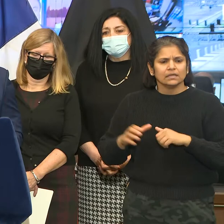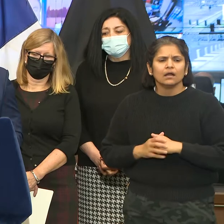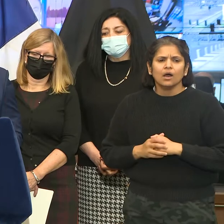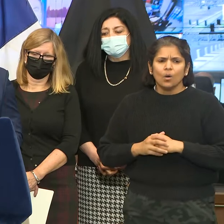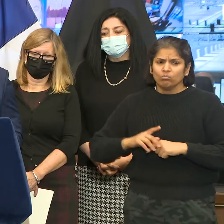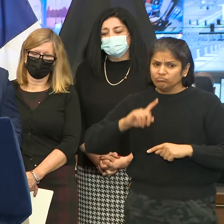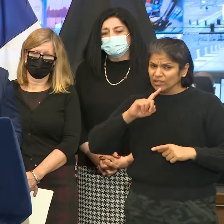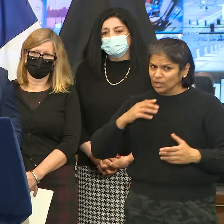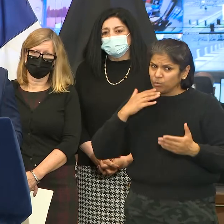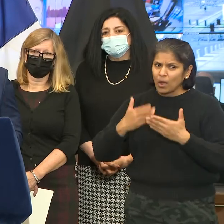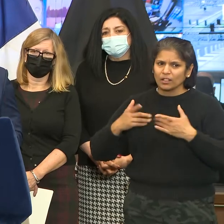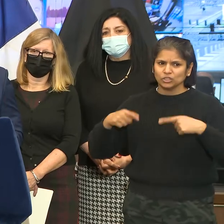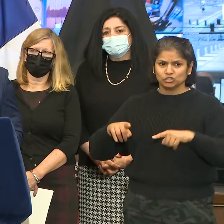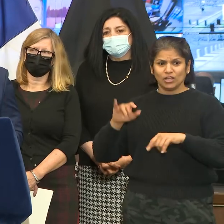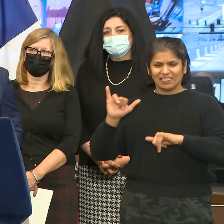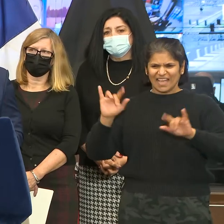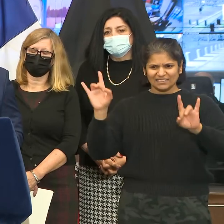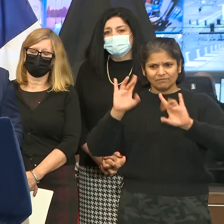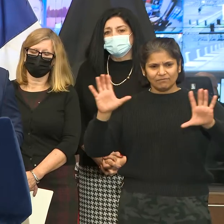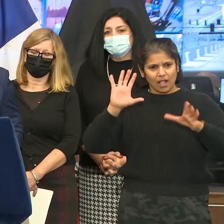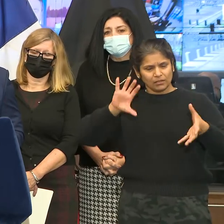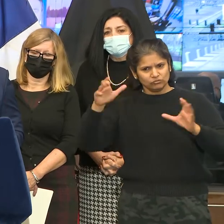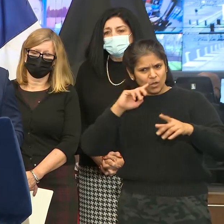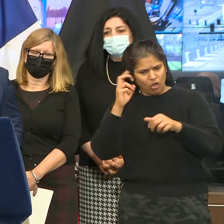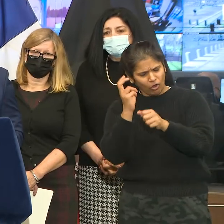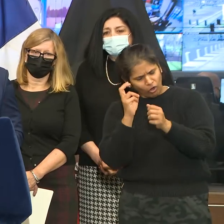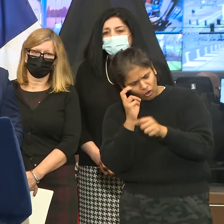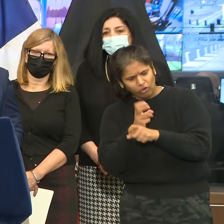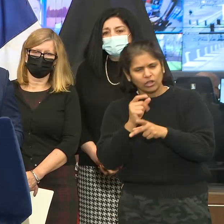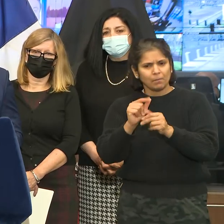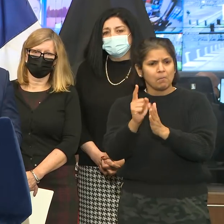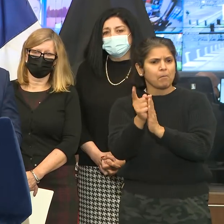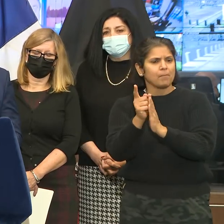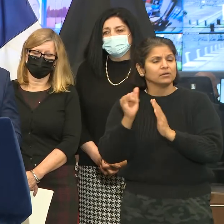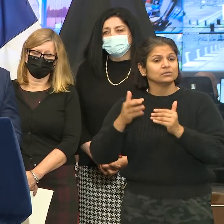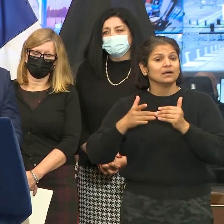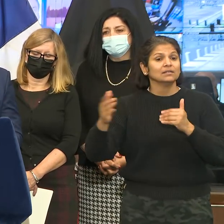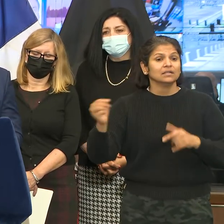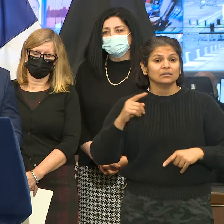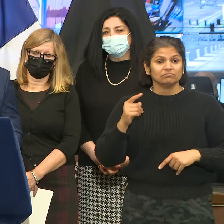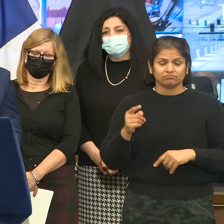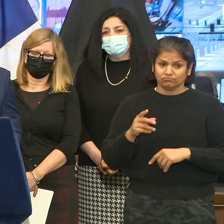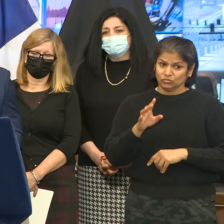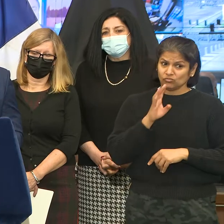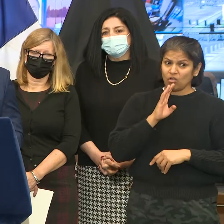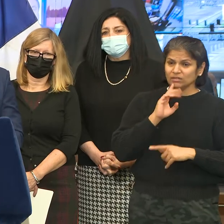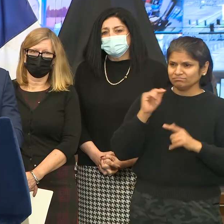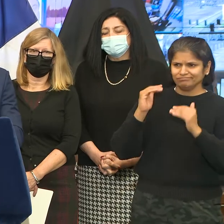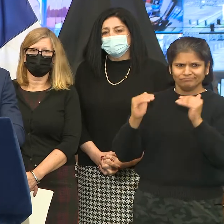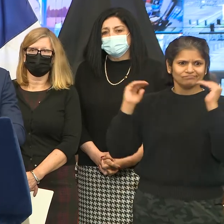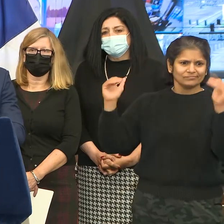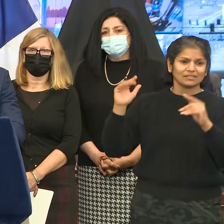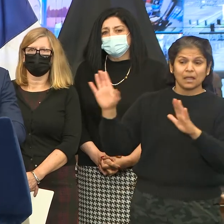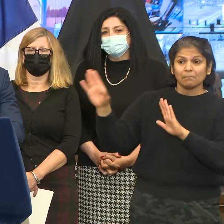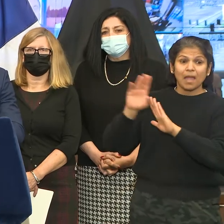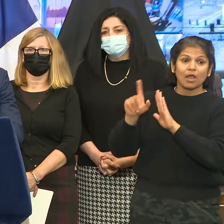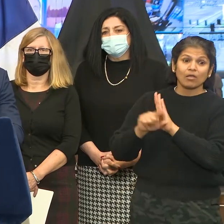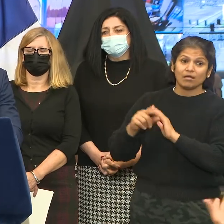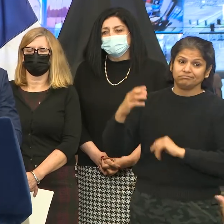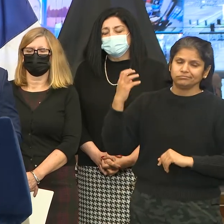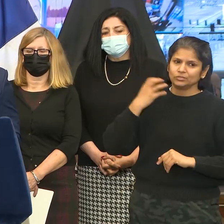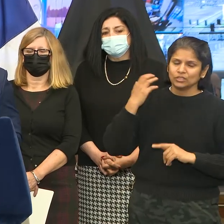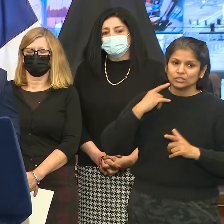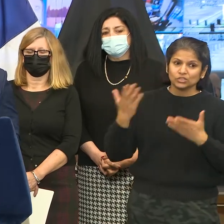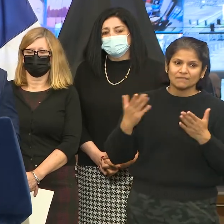And actually, that may be an understatement when you think about his background. He served our nation as a combat